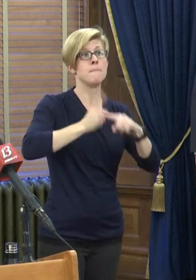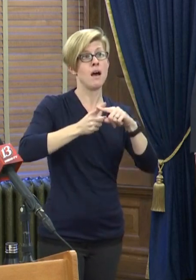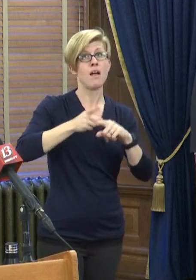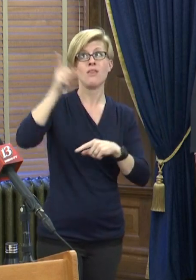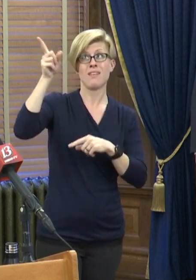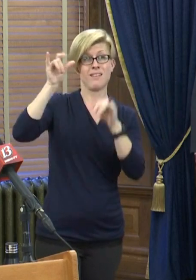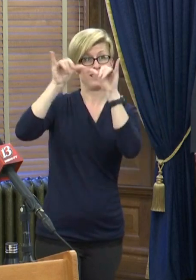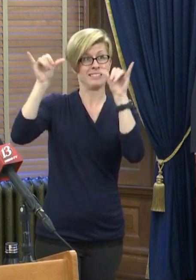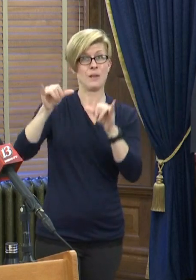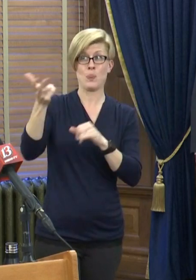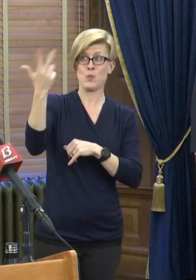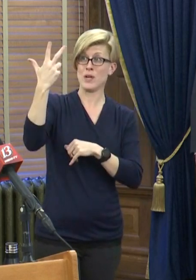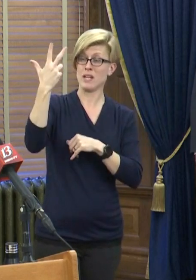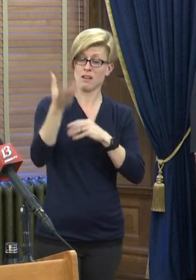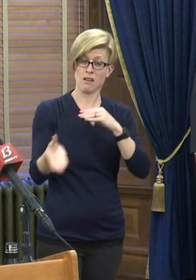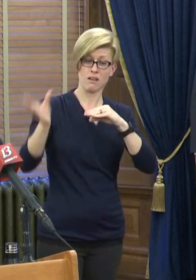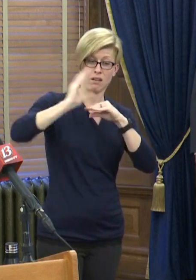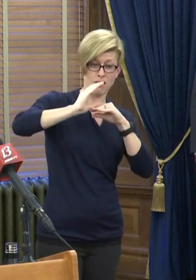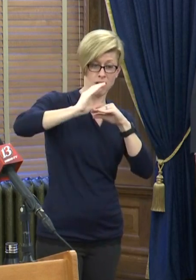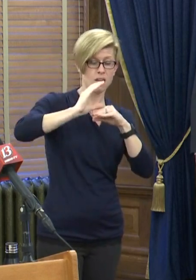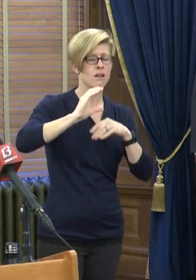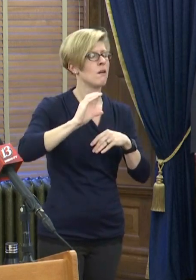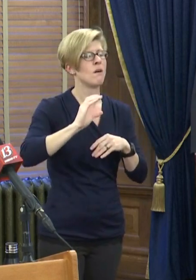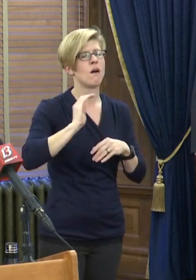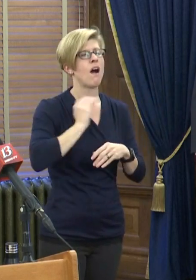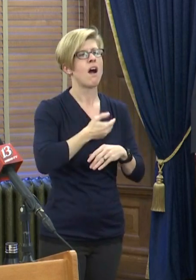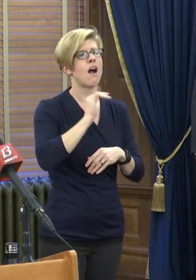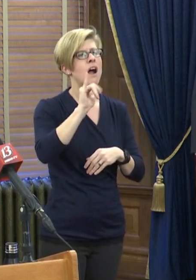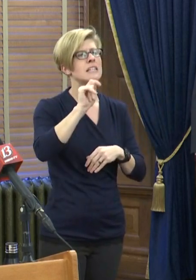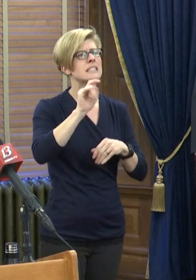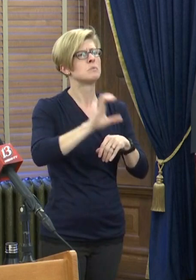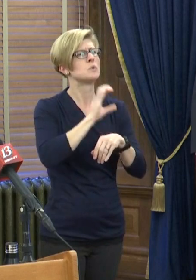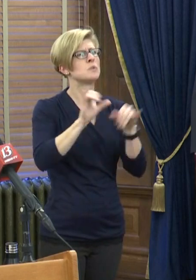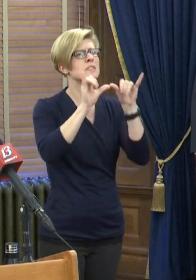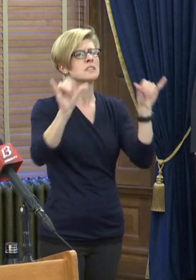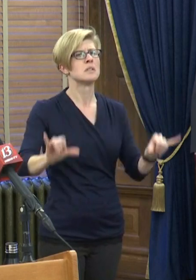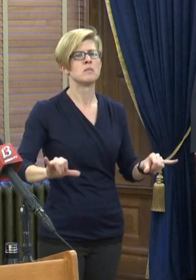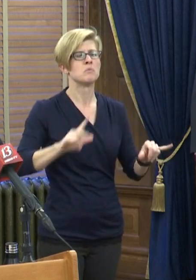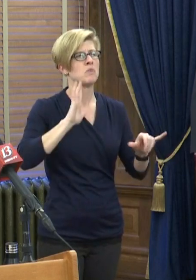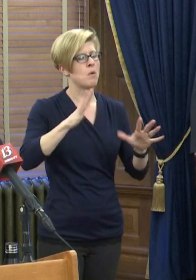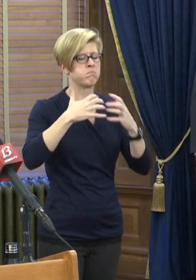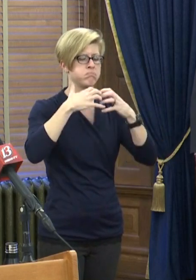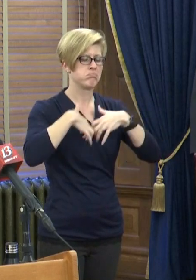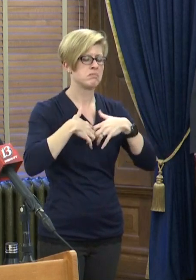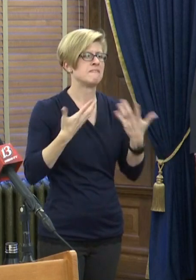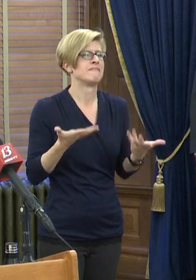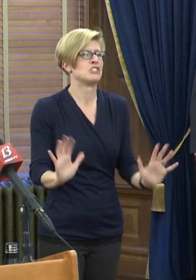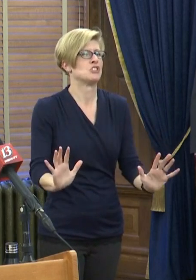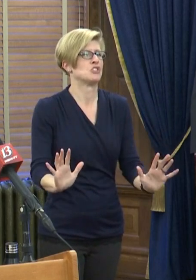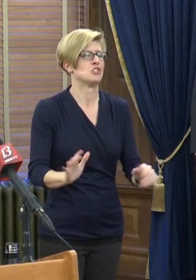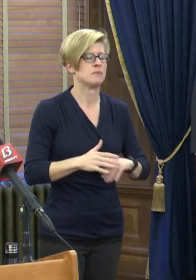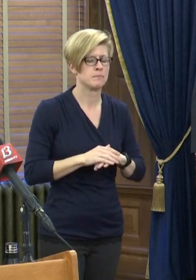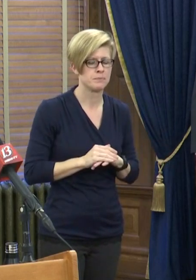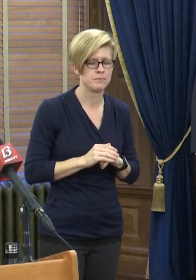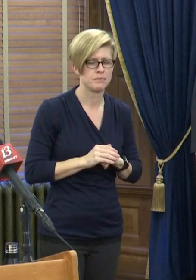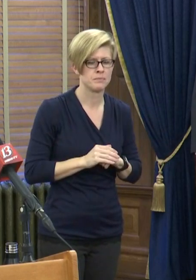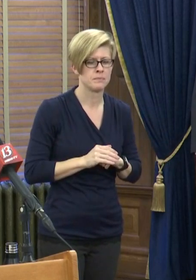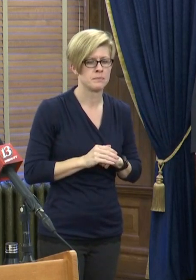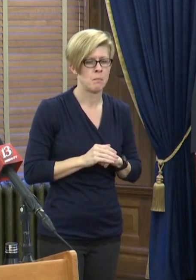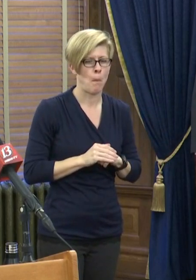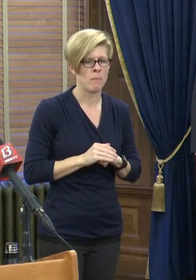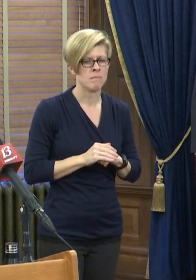systems just overwhelmed our entire IT system. As you know, the system uses